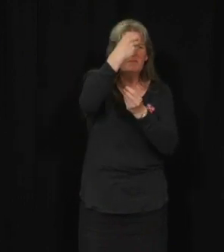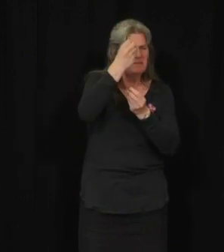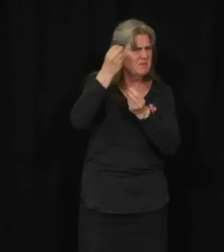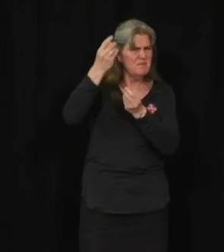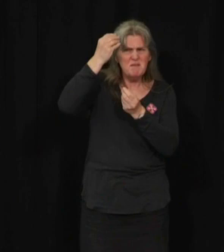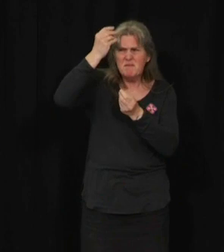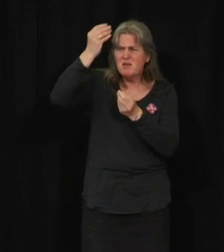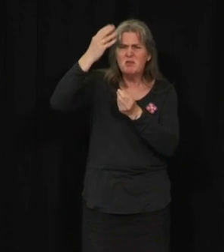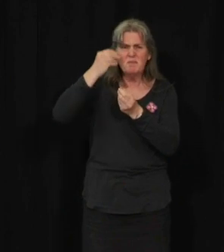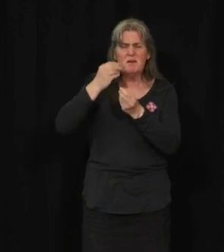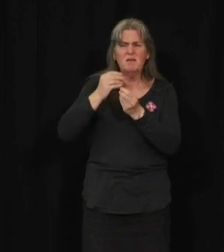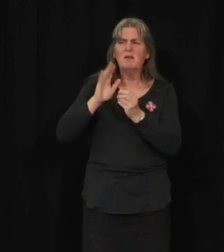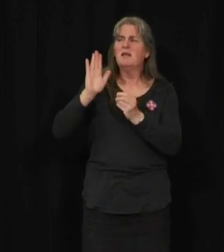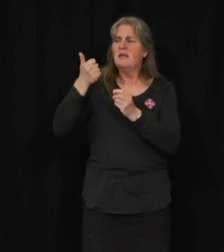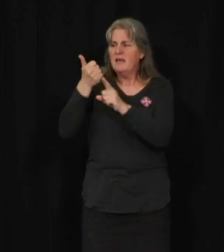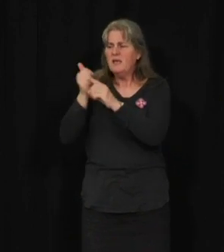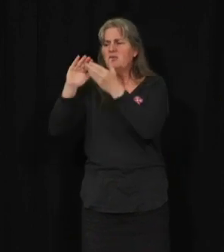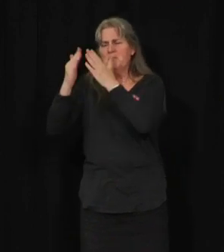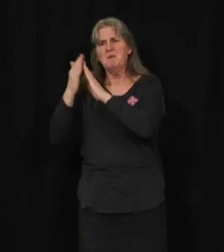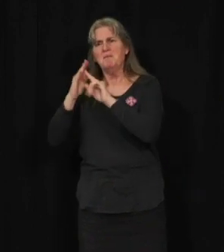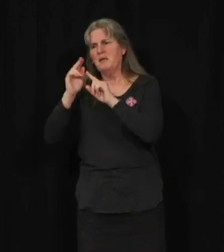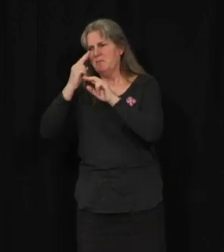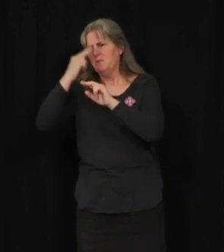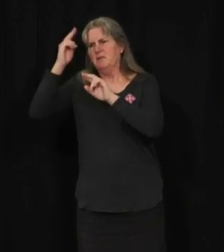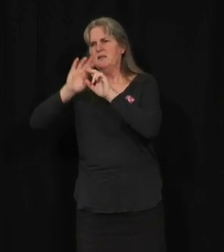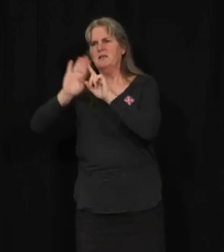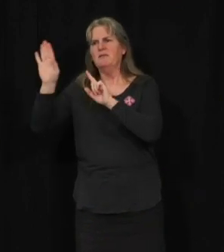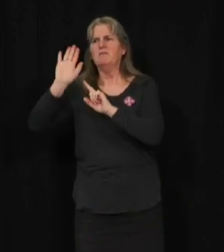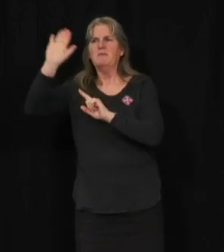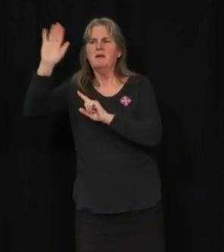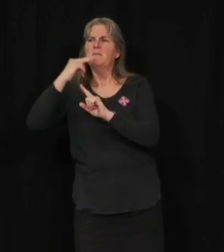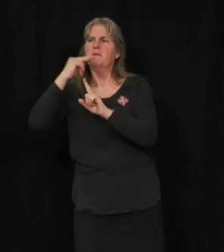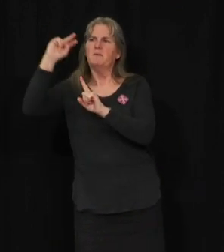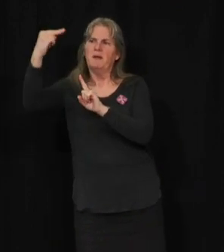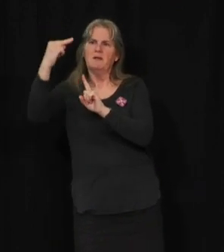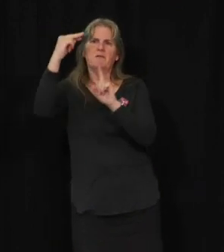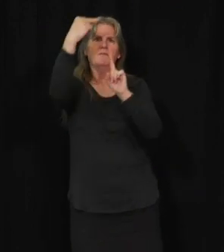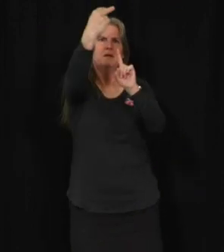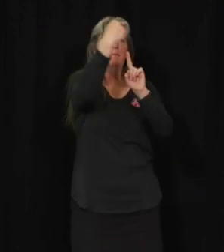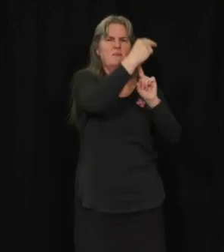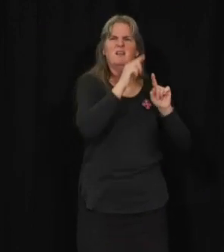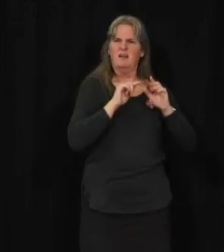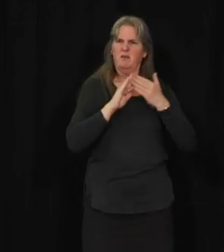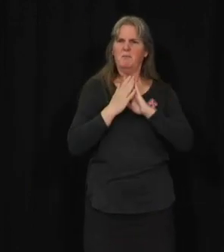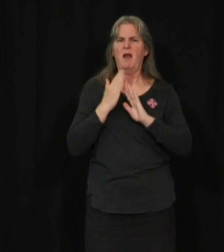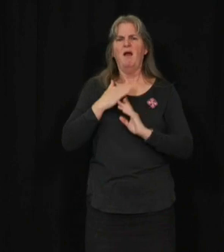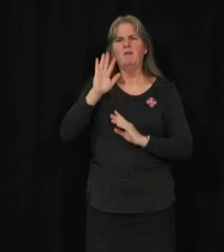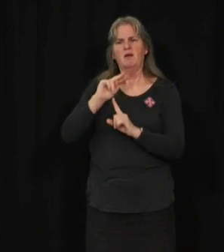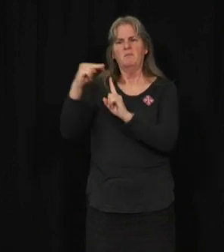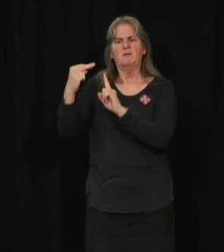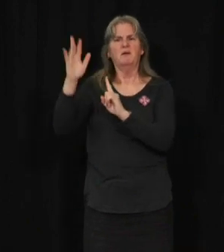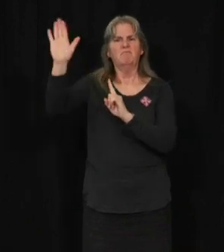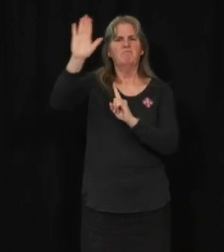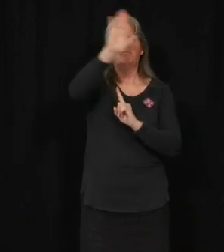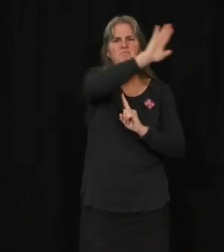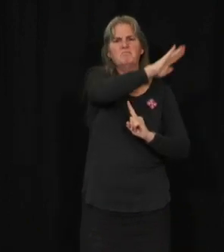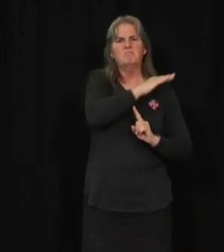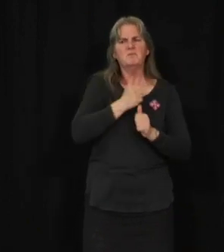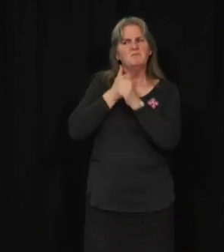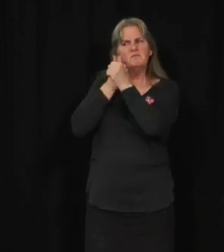will be differences in how they perceive travel or visitation recommendation. So this is part of